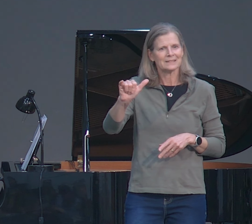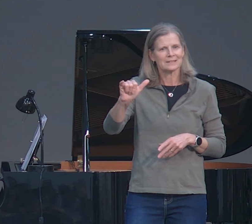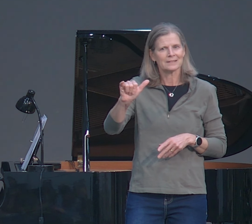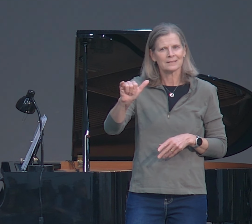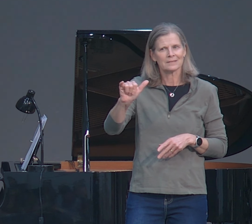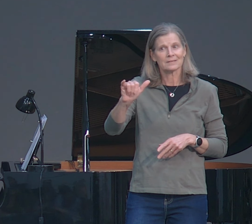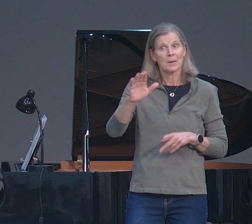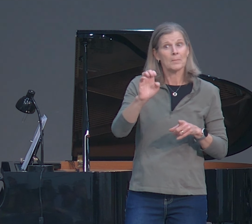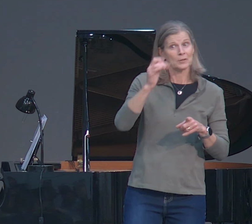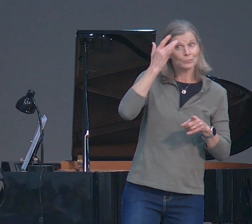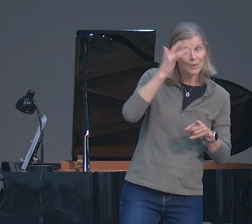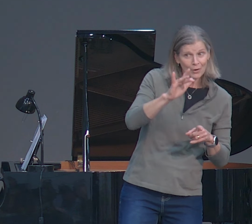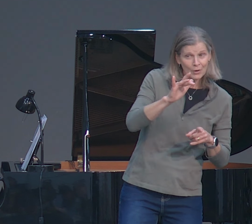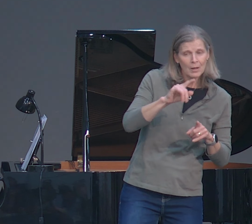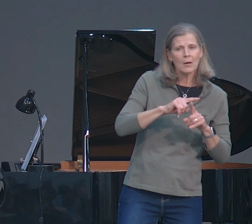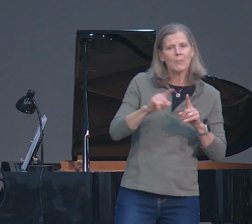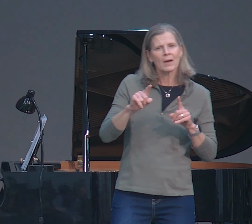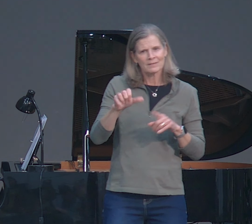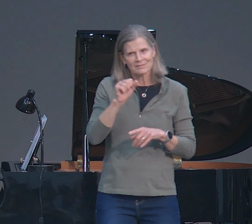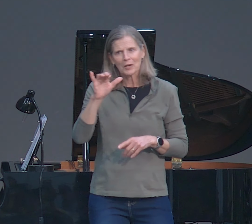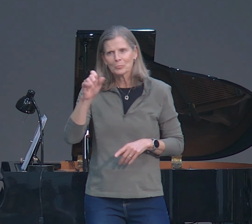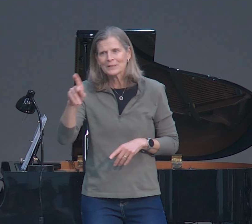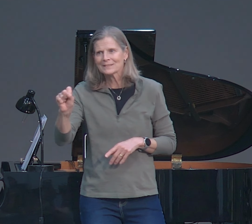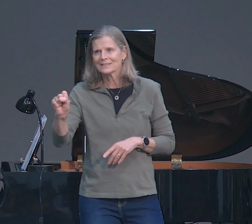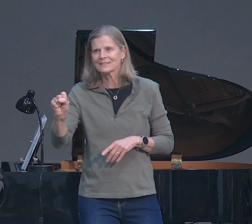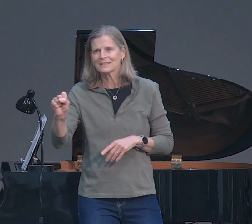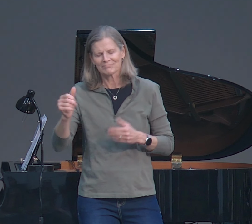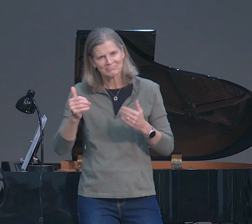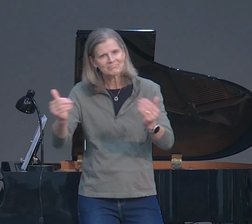Be smart, but take risks.